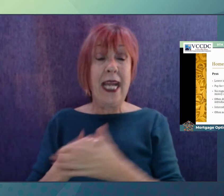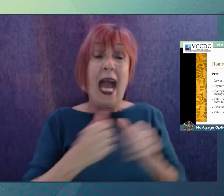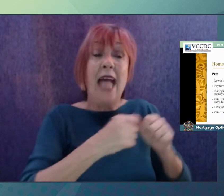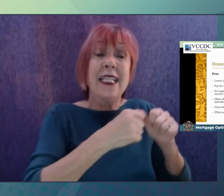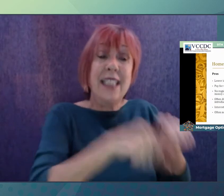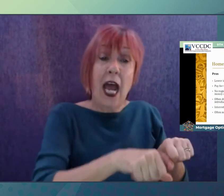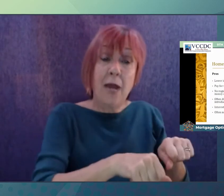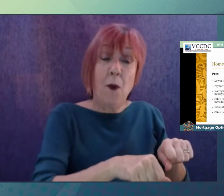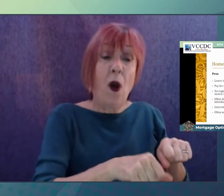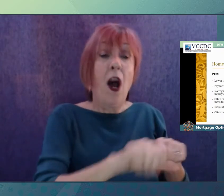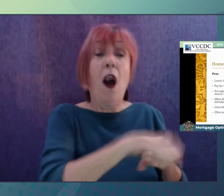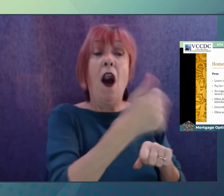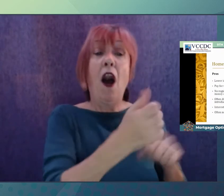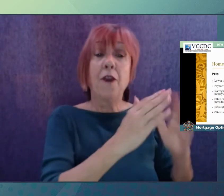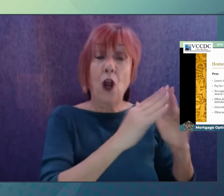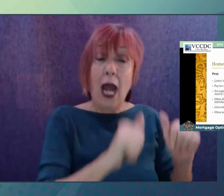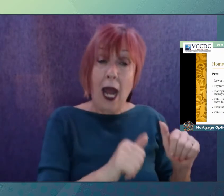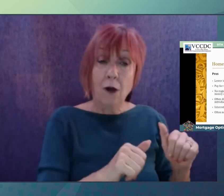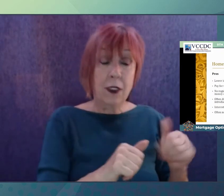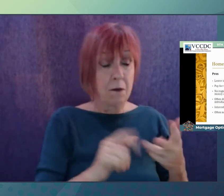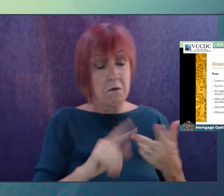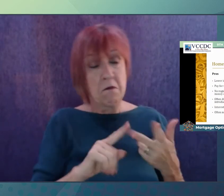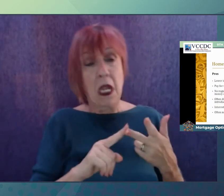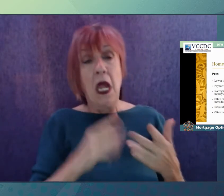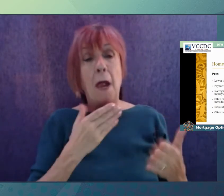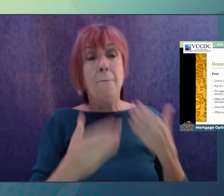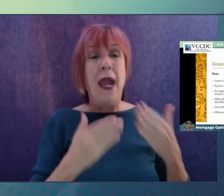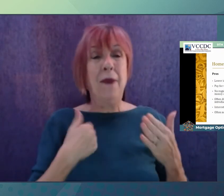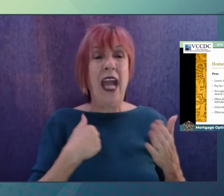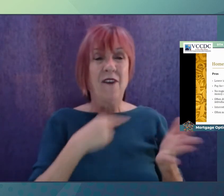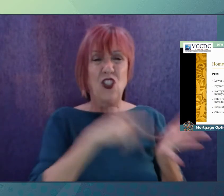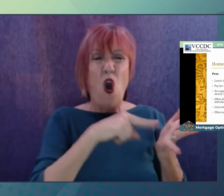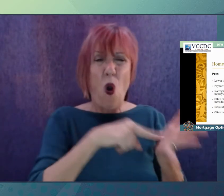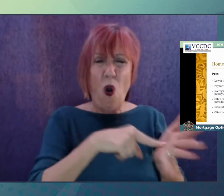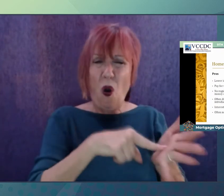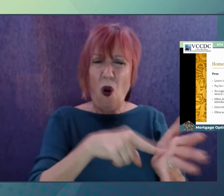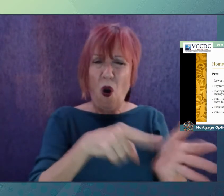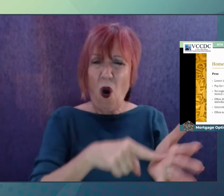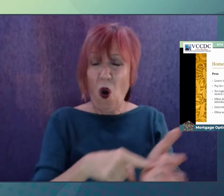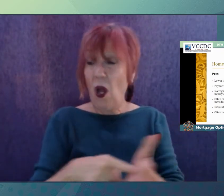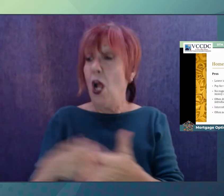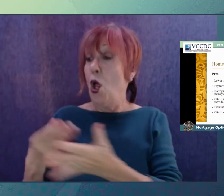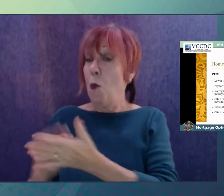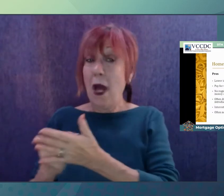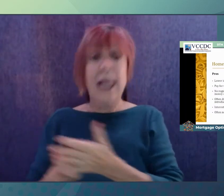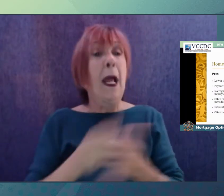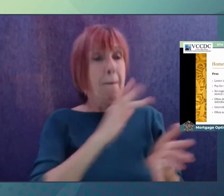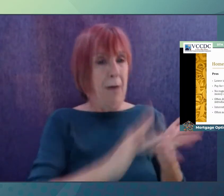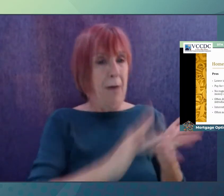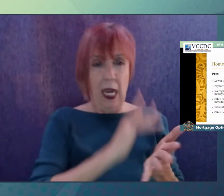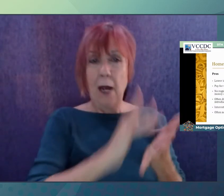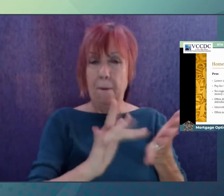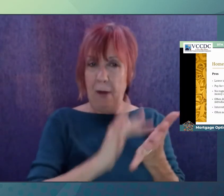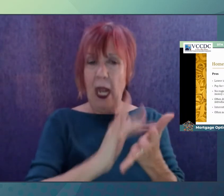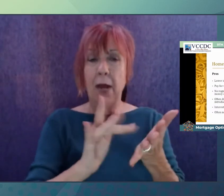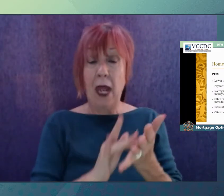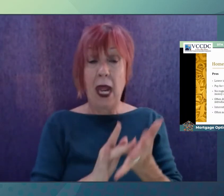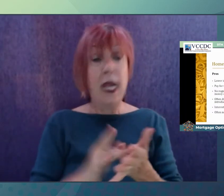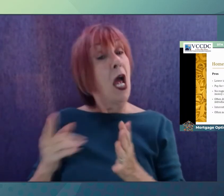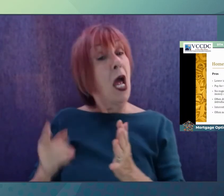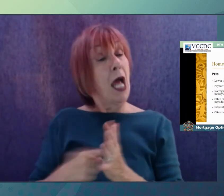purchase of a real estate, consolidate high interest debts, tuition, home improvements, and also lend to own